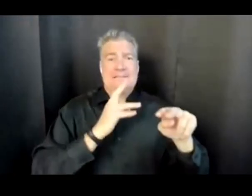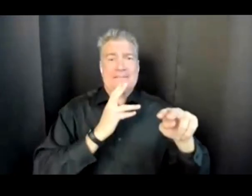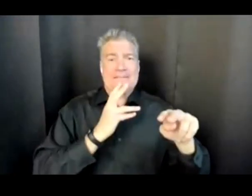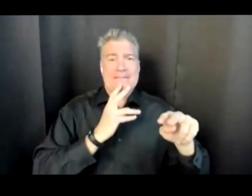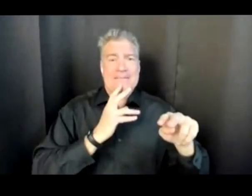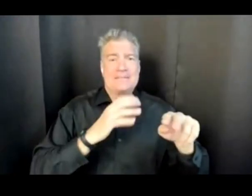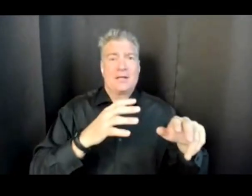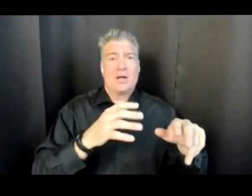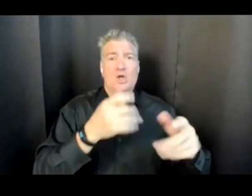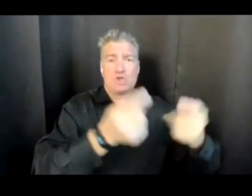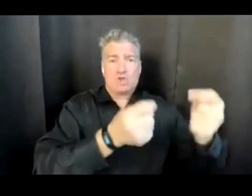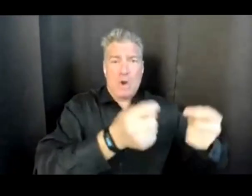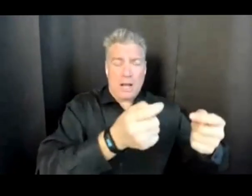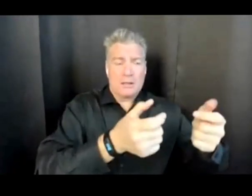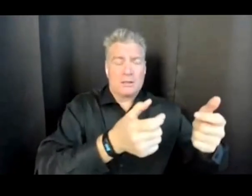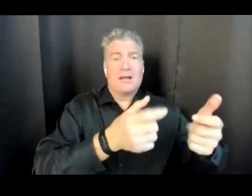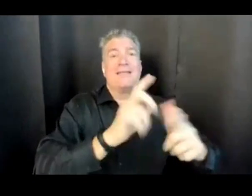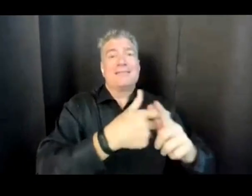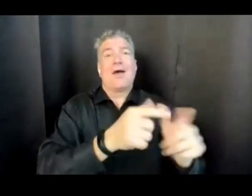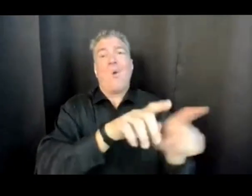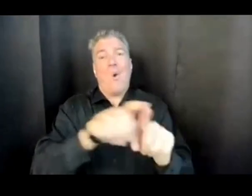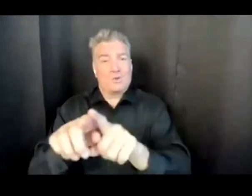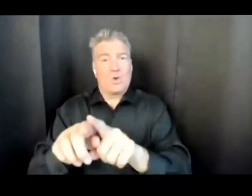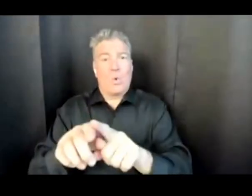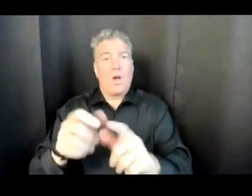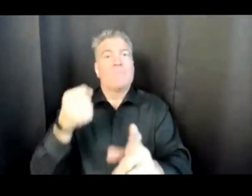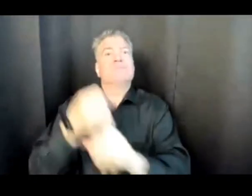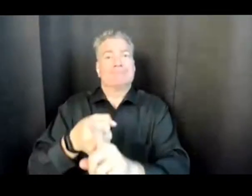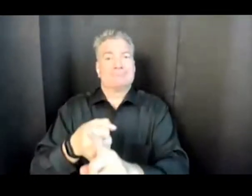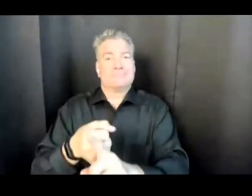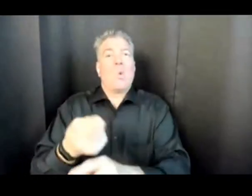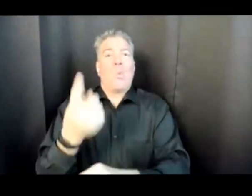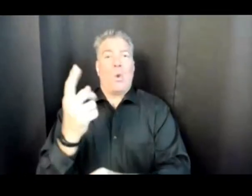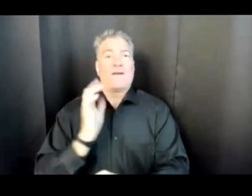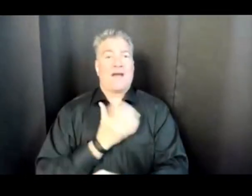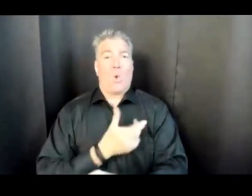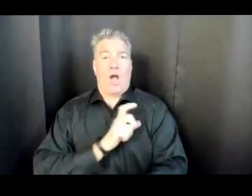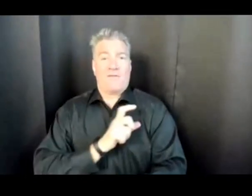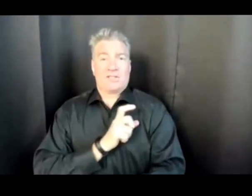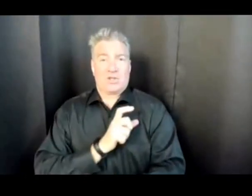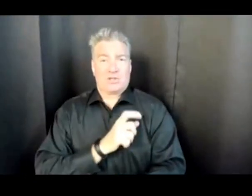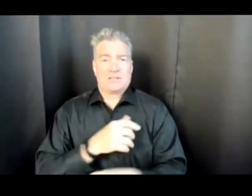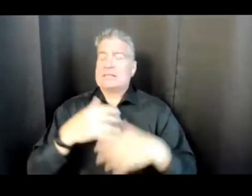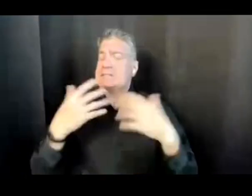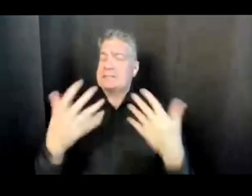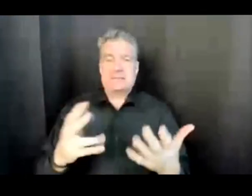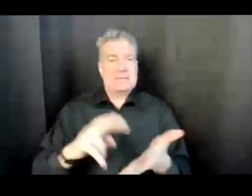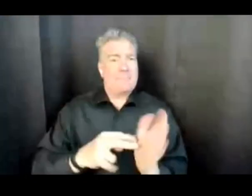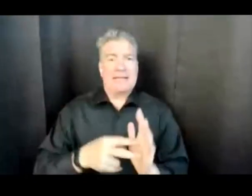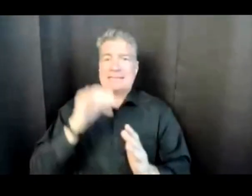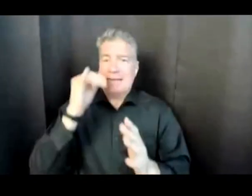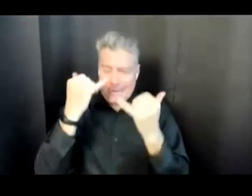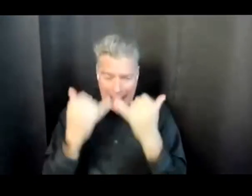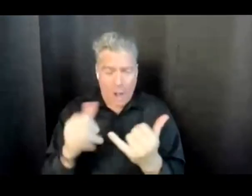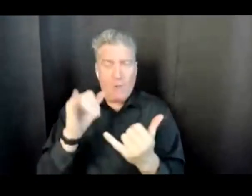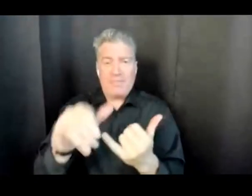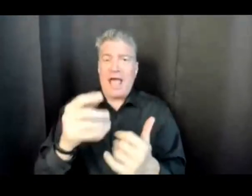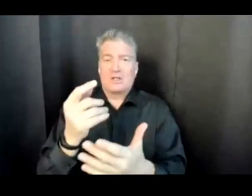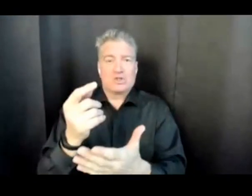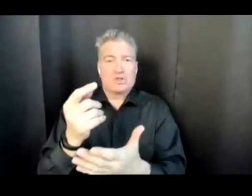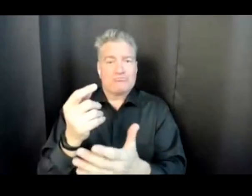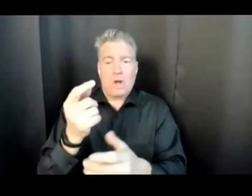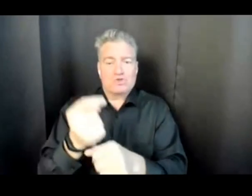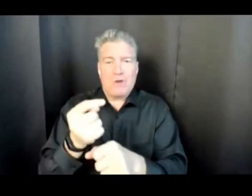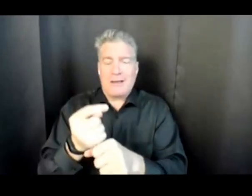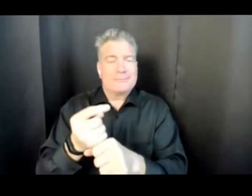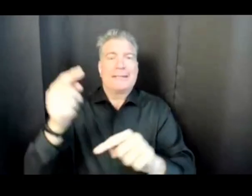officers. So not only did that cause a little time that they were down, they were not able to treat the road, but then we also had to get new vehicles